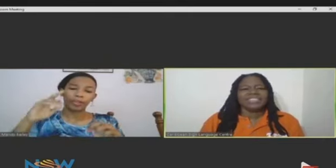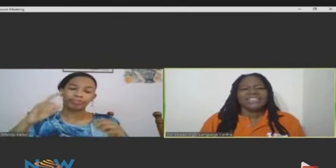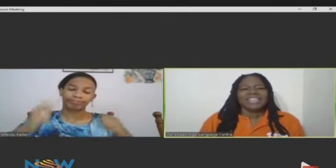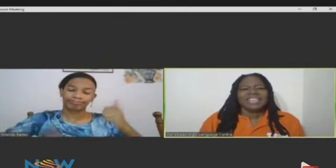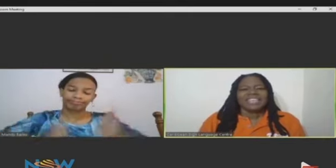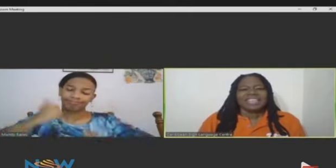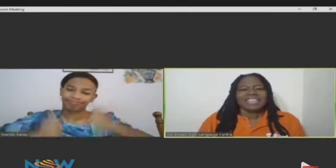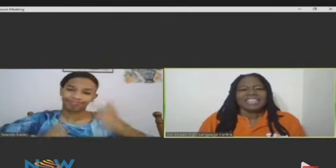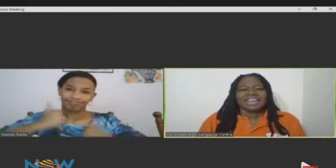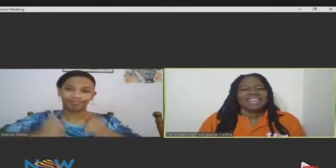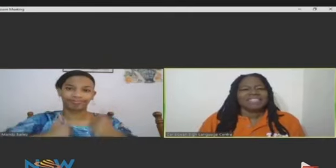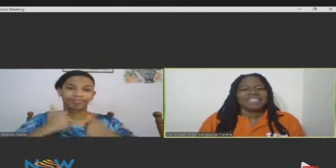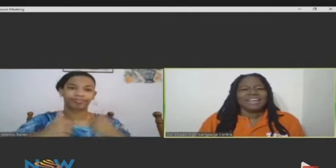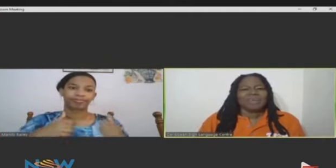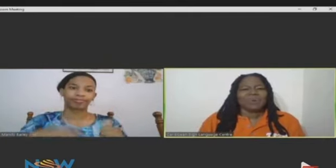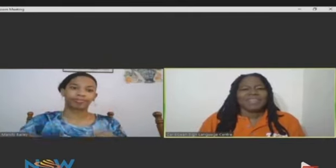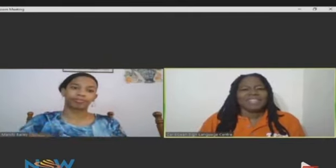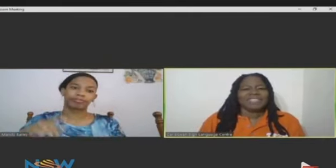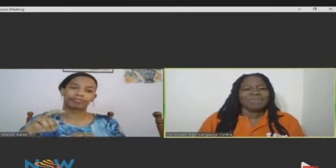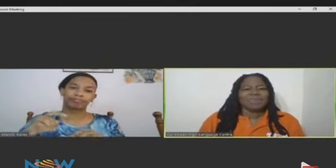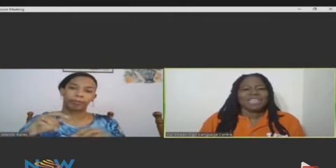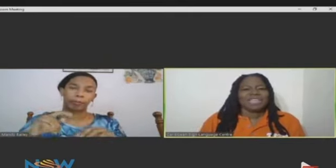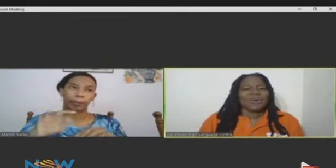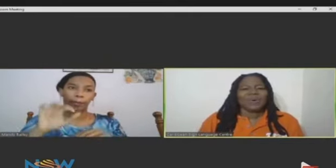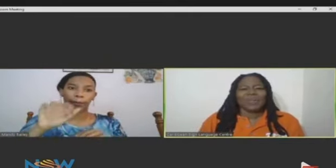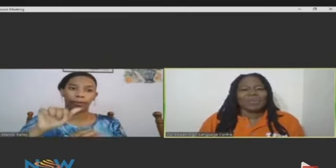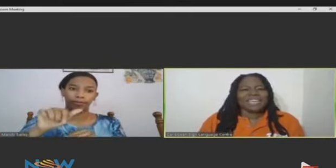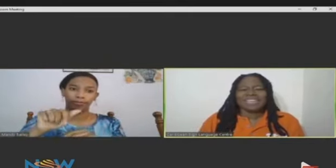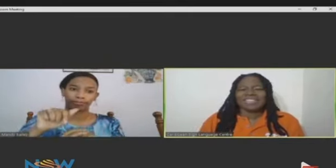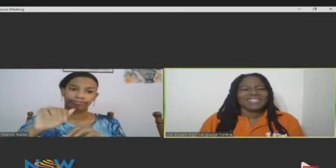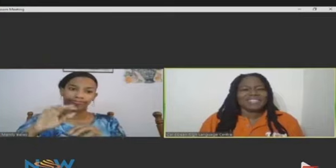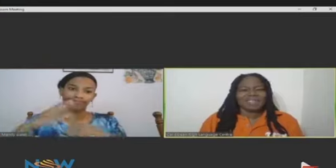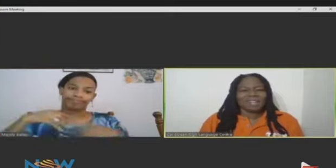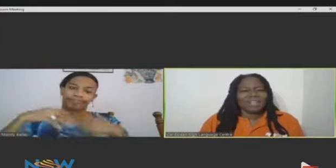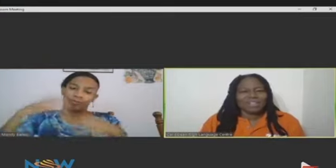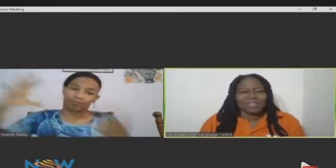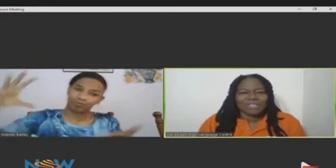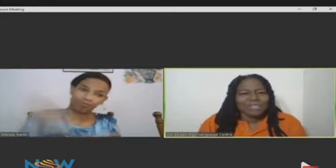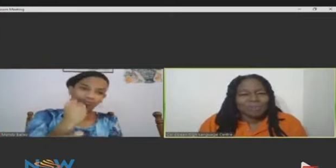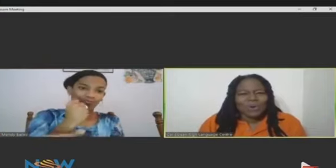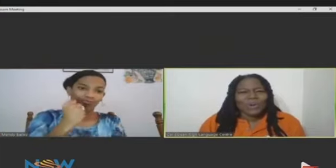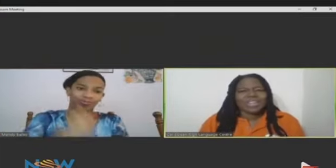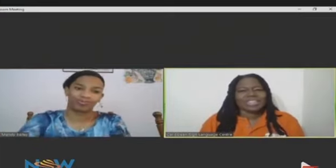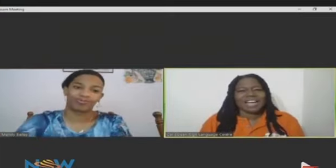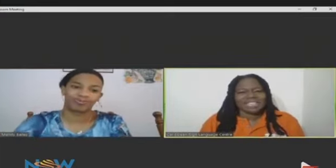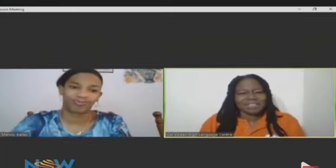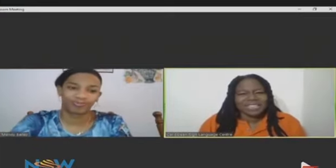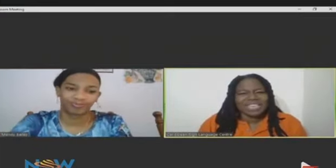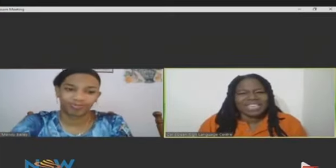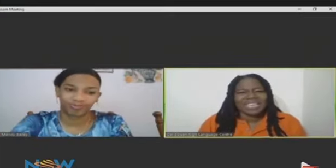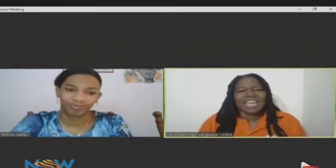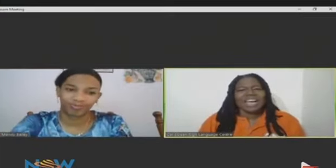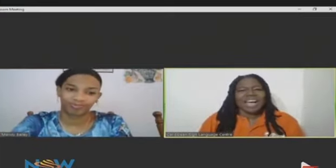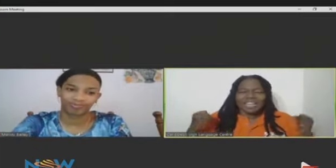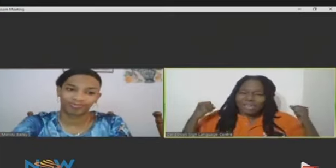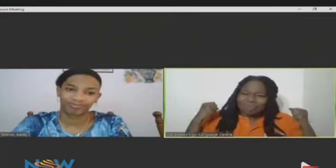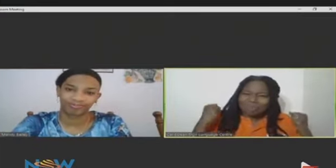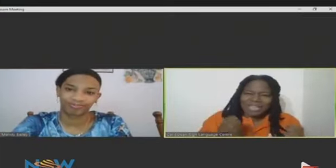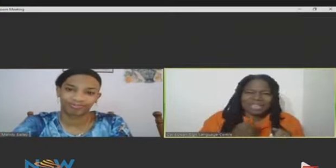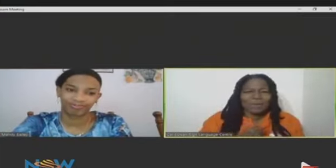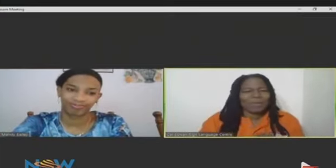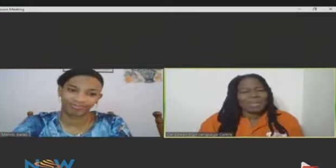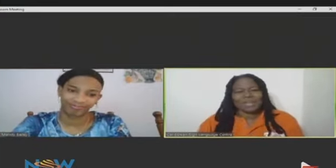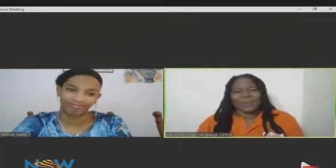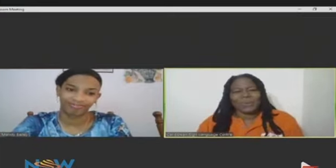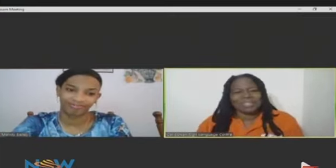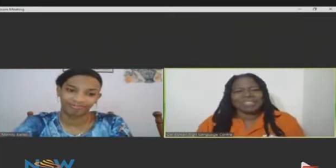future that I want to be always involved in sport, activity, and